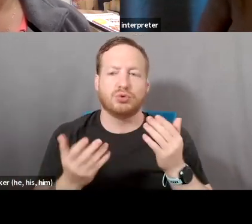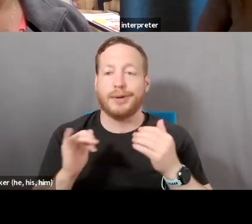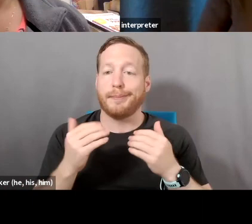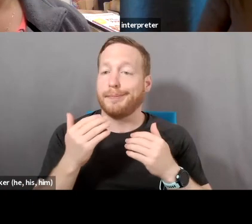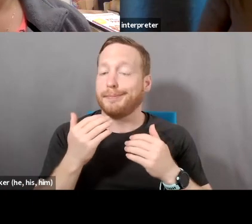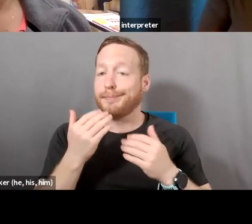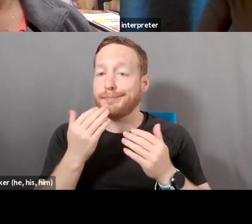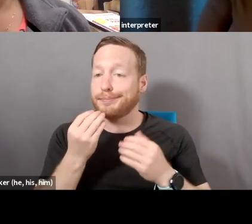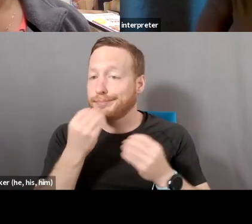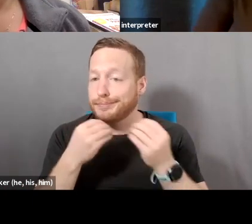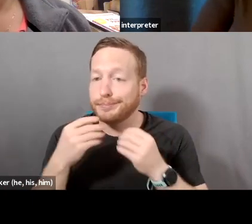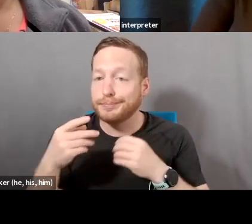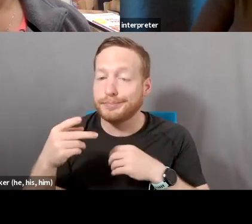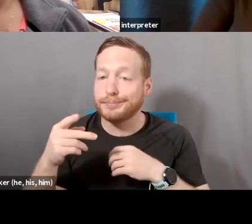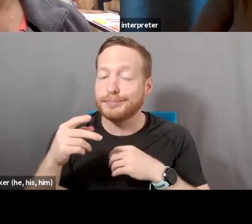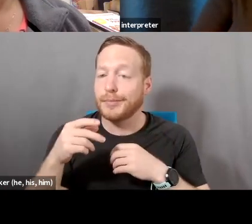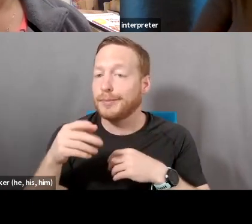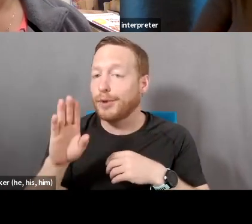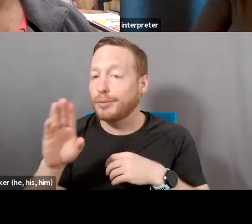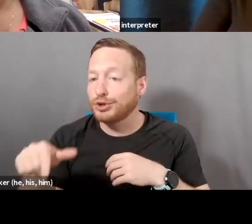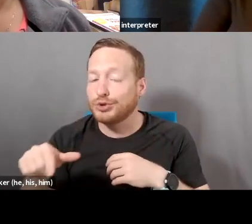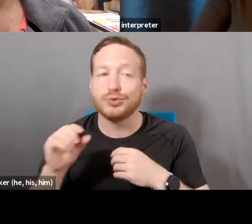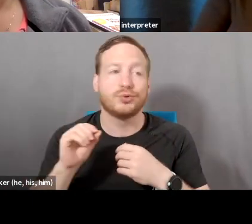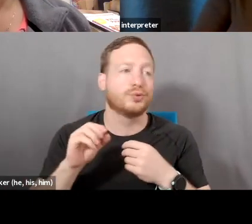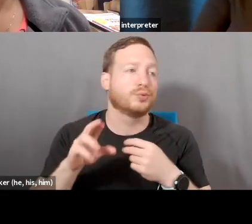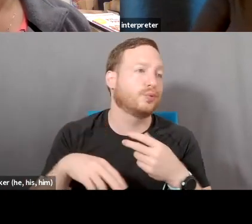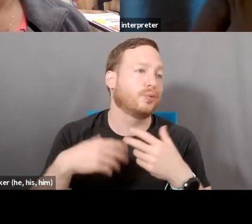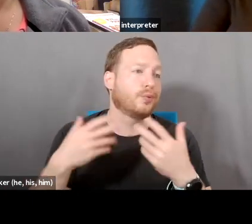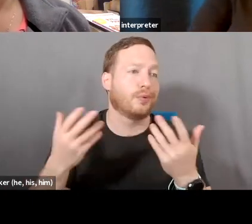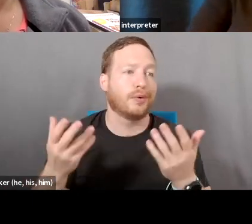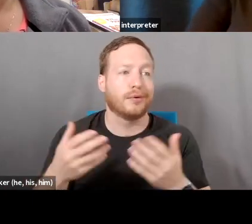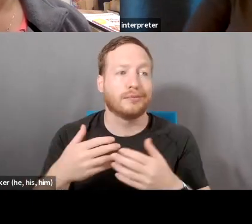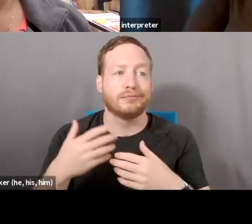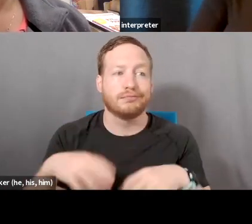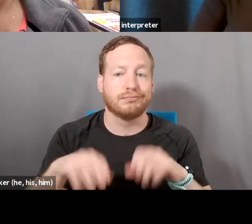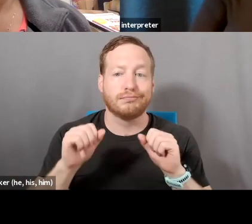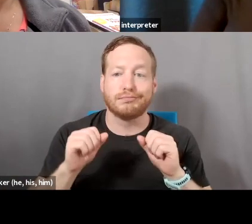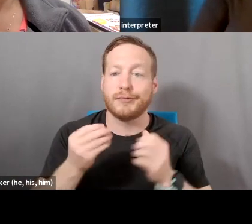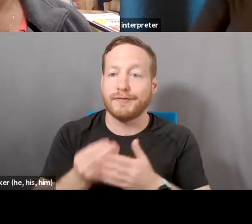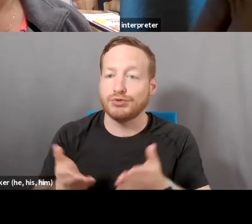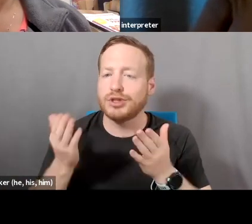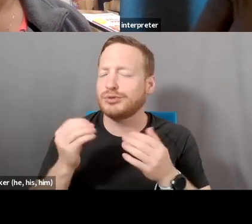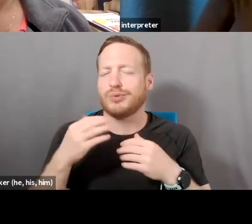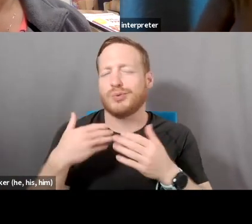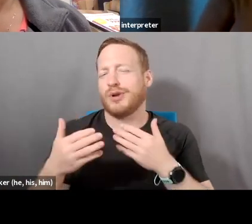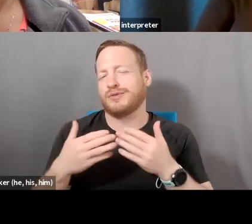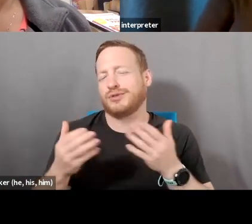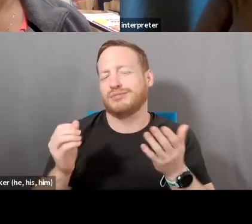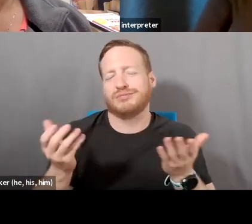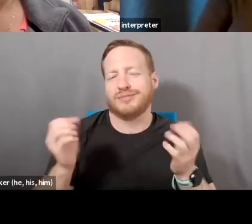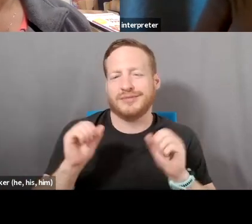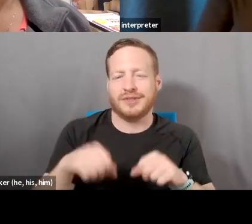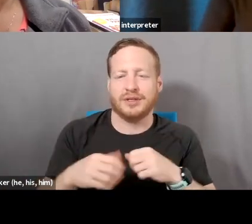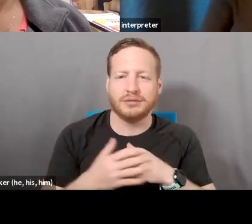outside businesses or agencies, like maybe a barbecue or